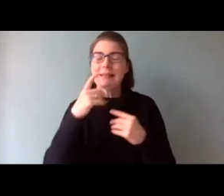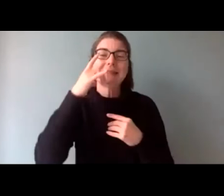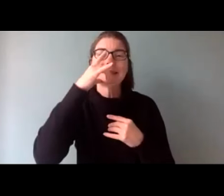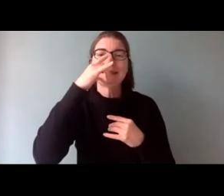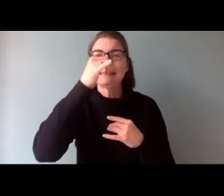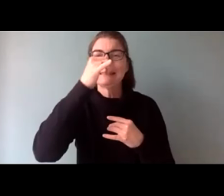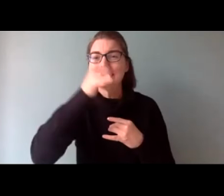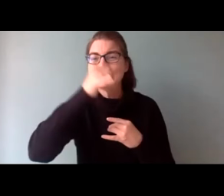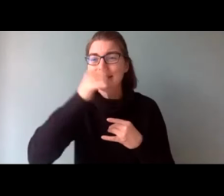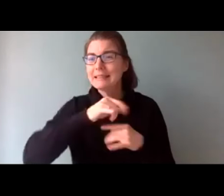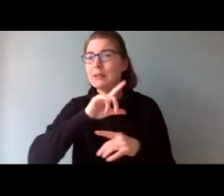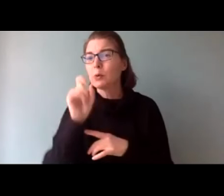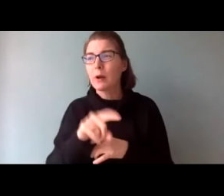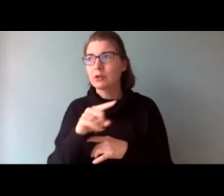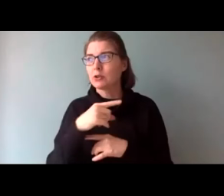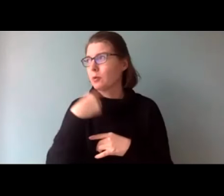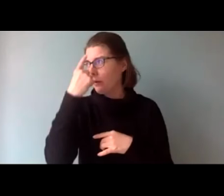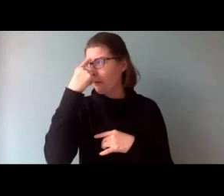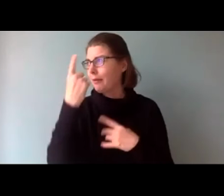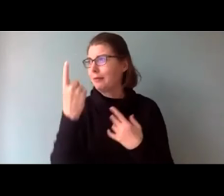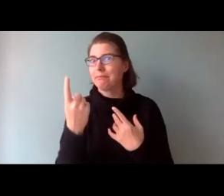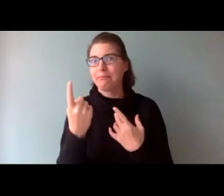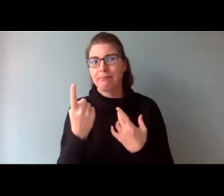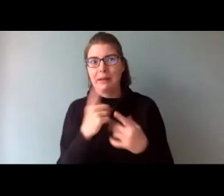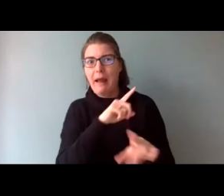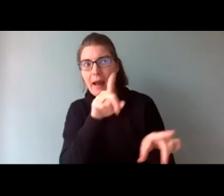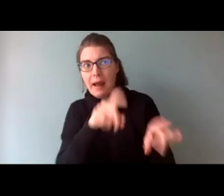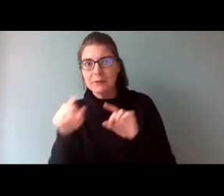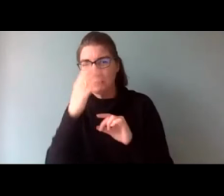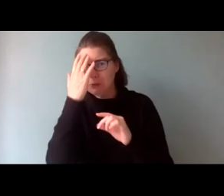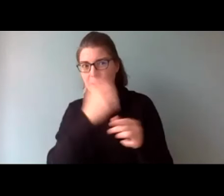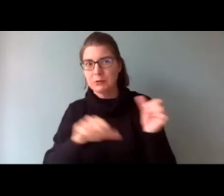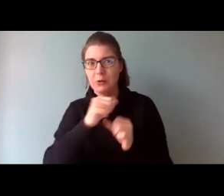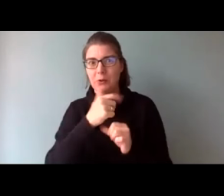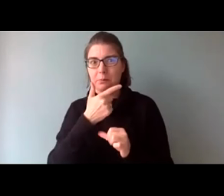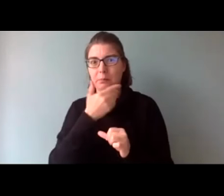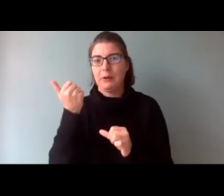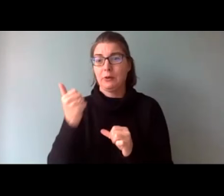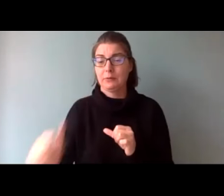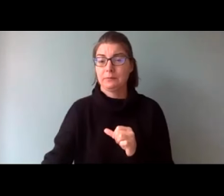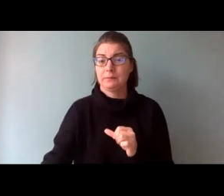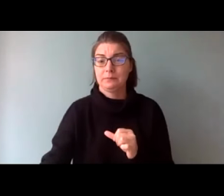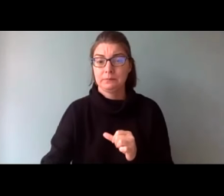maybe a thought-provoking one, got to know some folks around you a little bit better. Was there